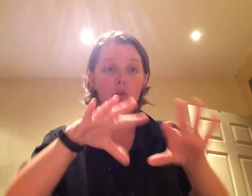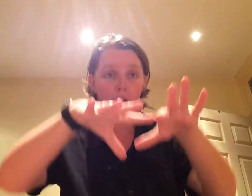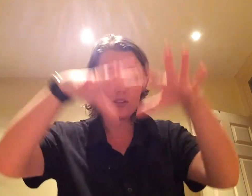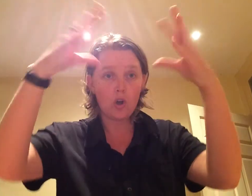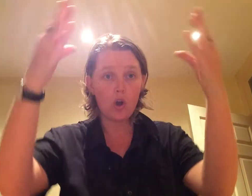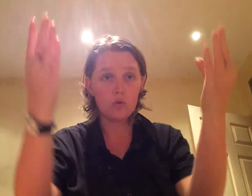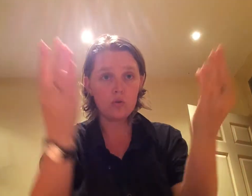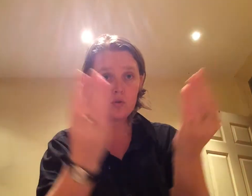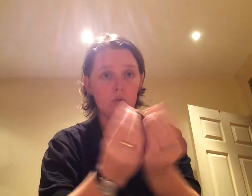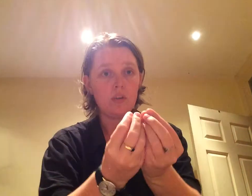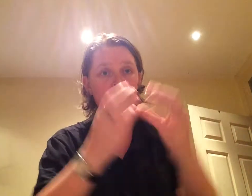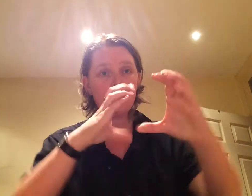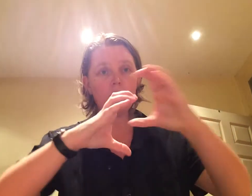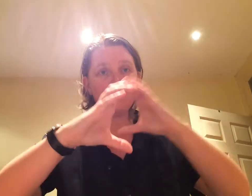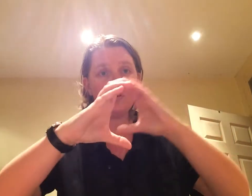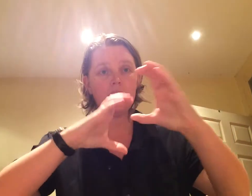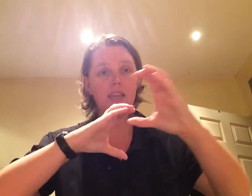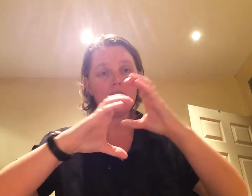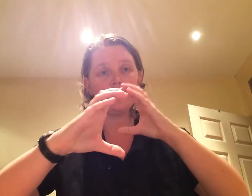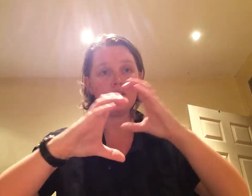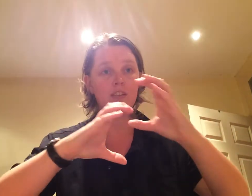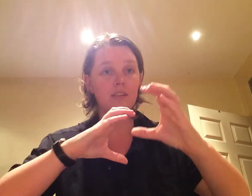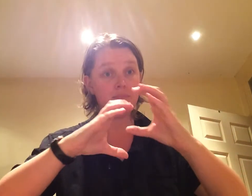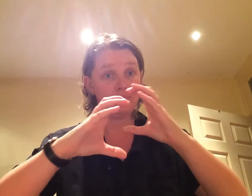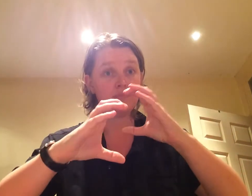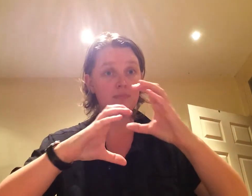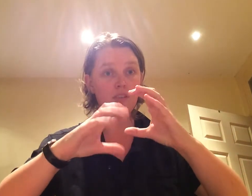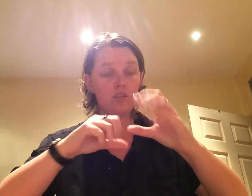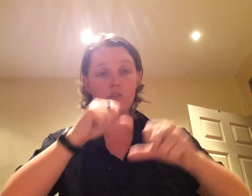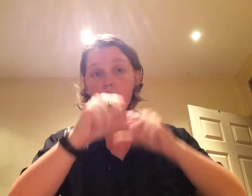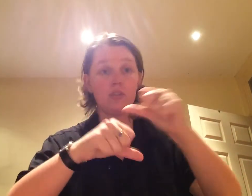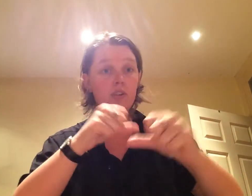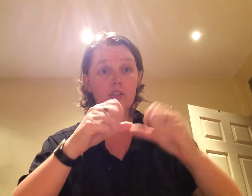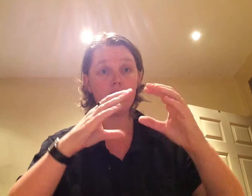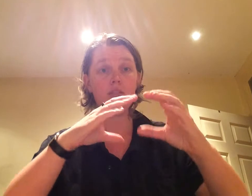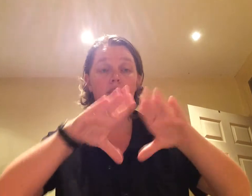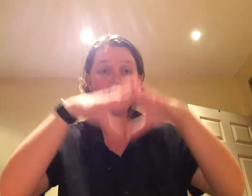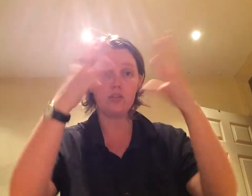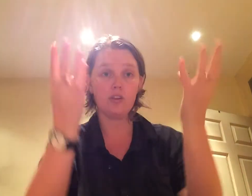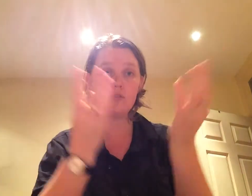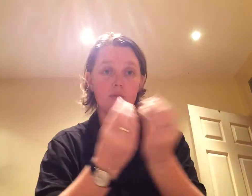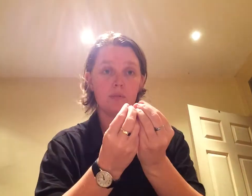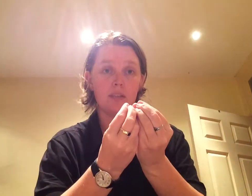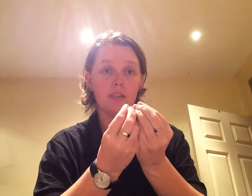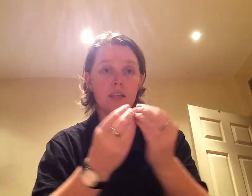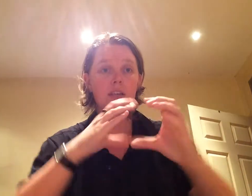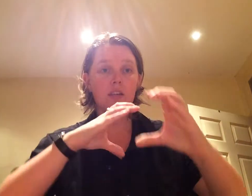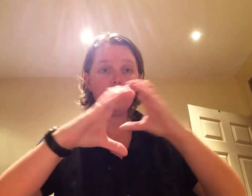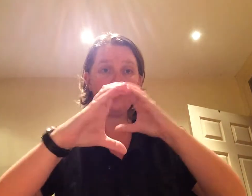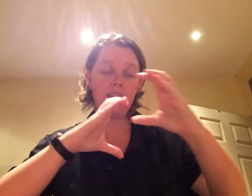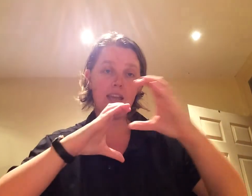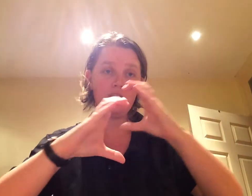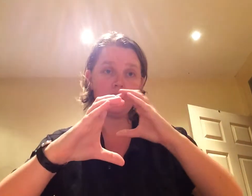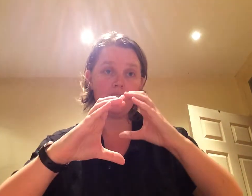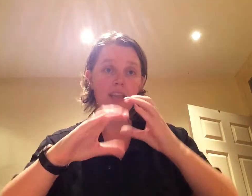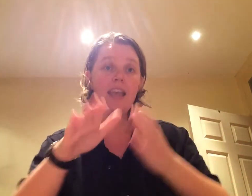a total communication sort of structure. So that's total communication,